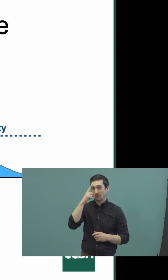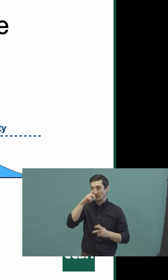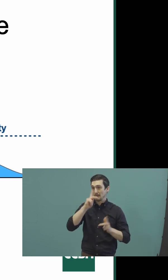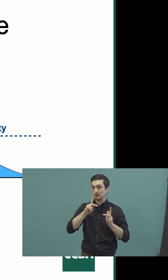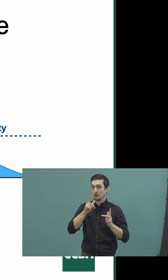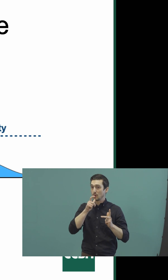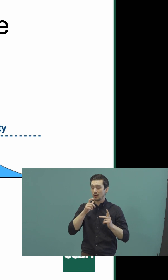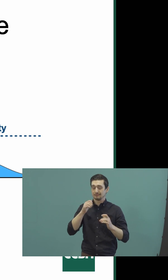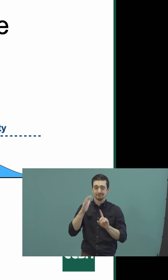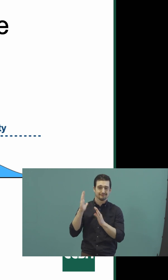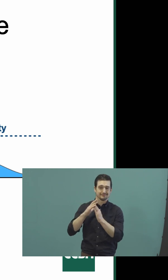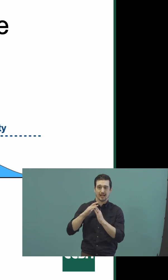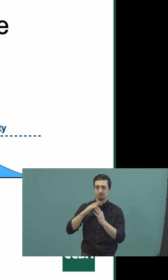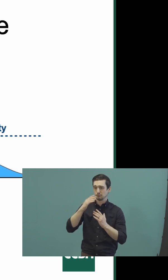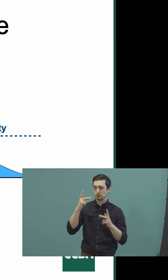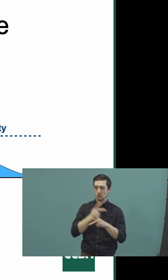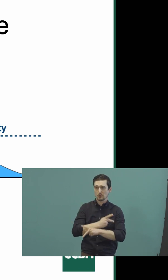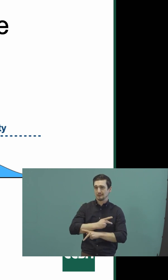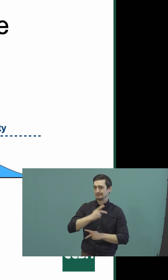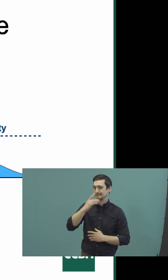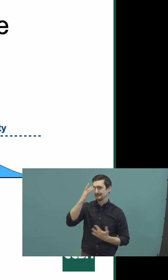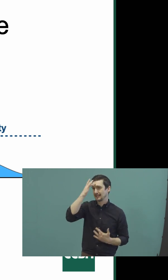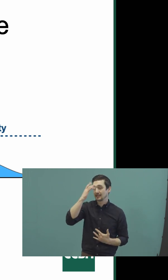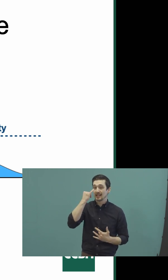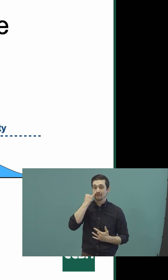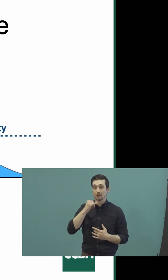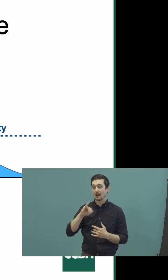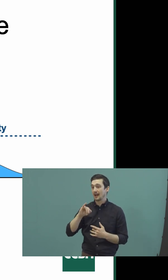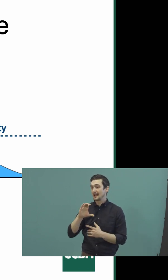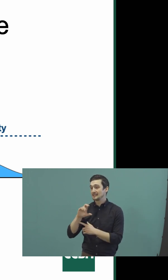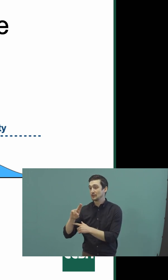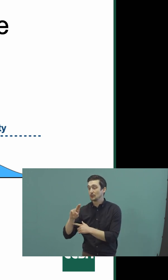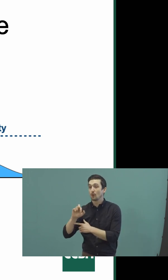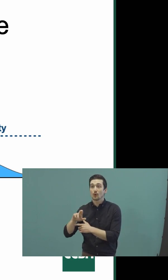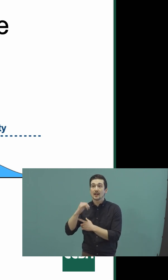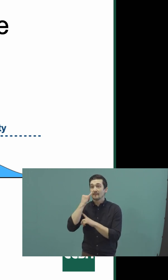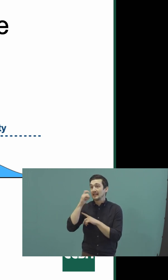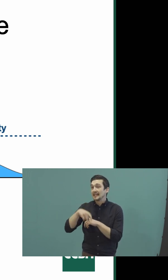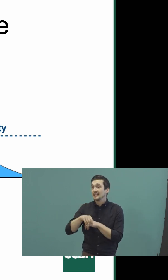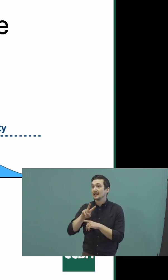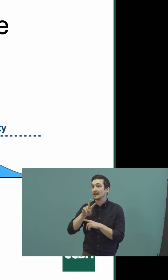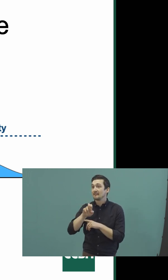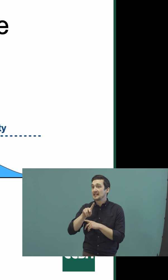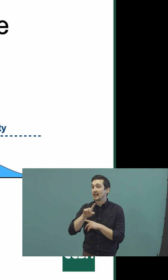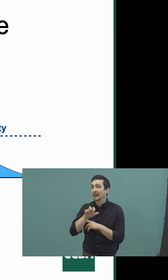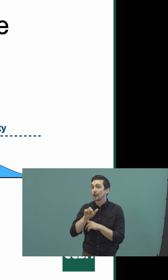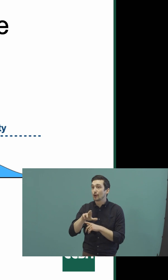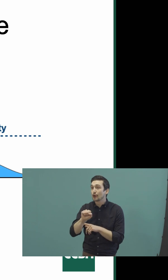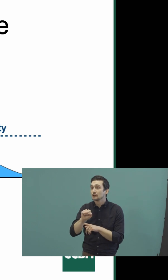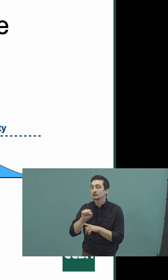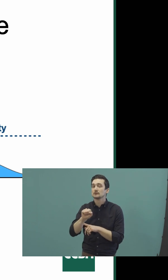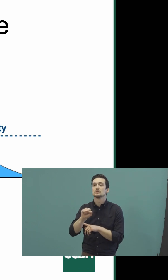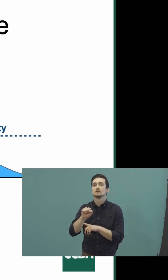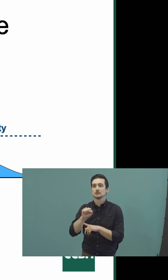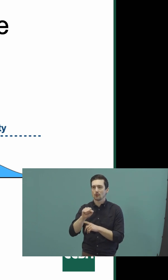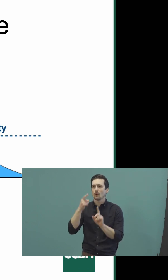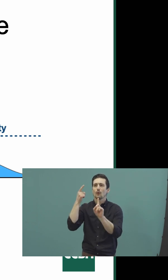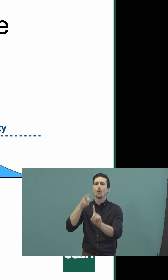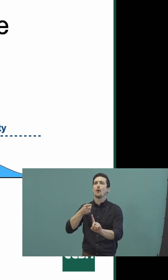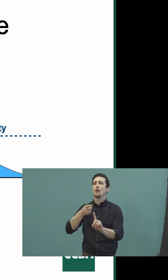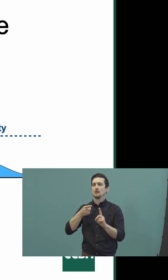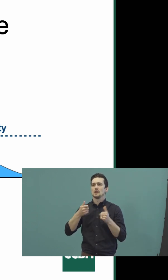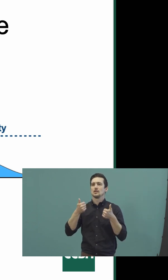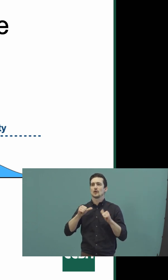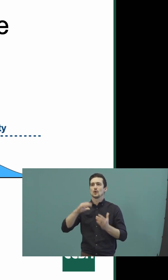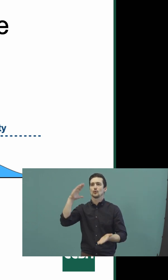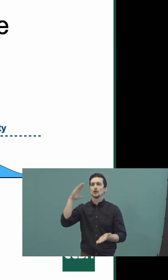hospital care, intensive care, or ventilators. So our goal is to reduce the peak of that